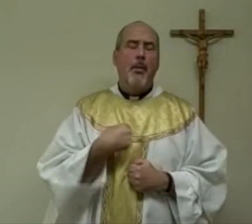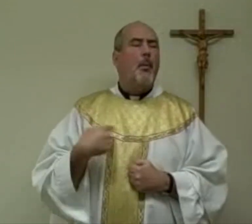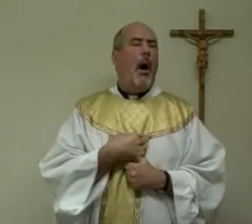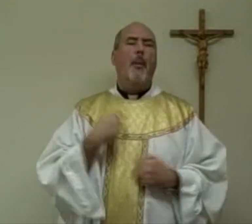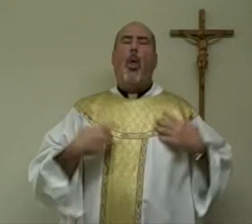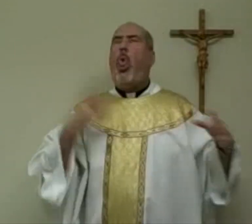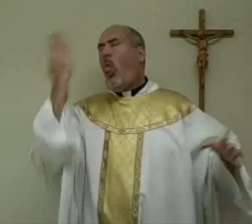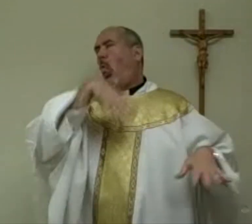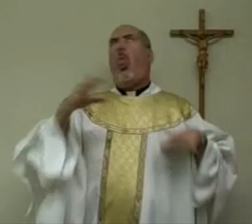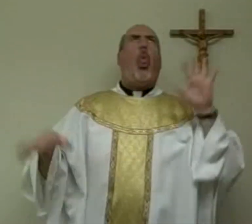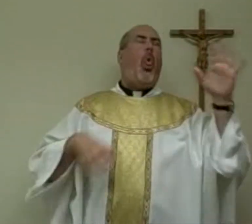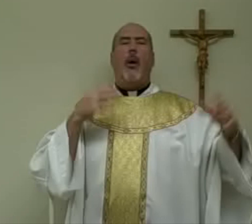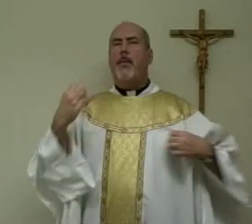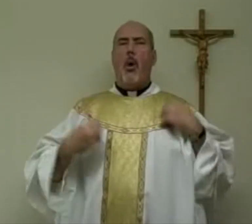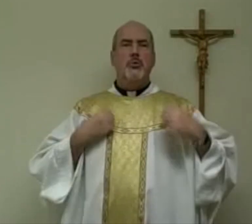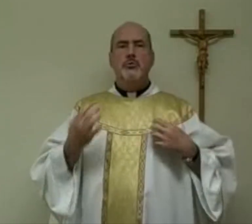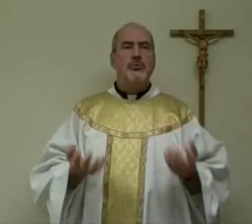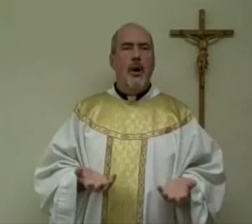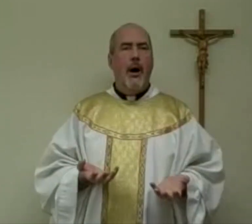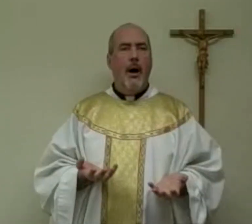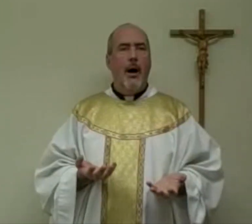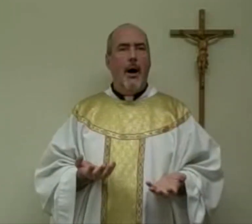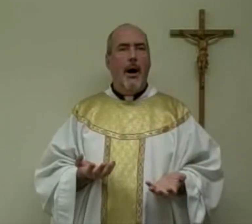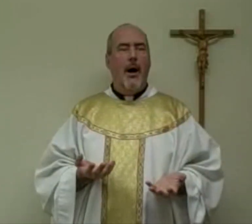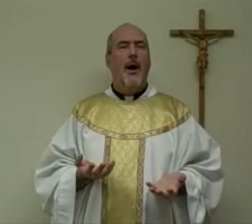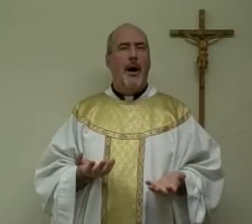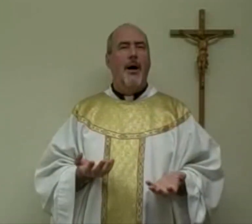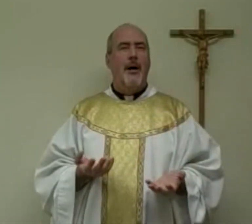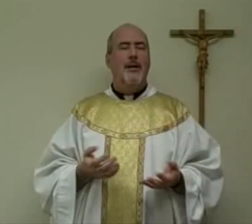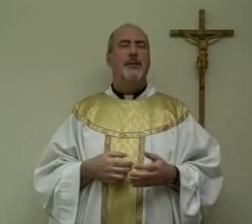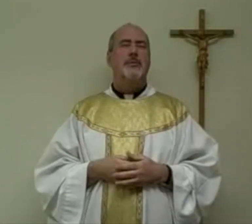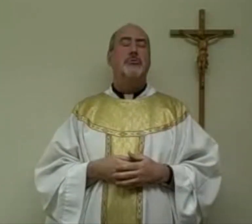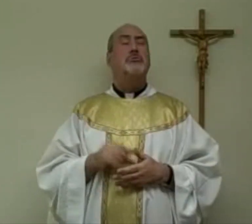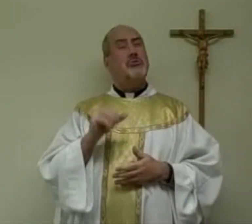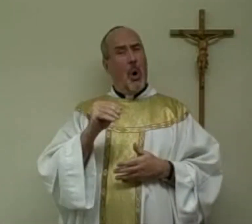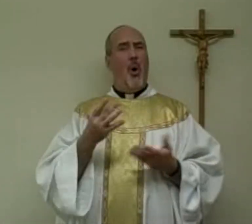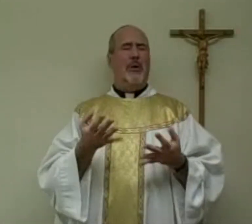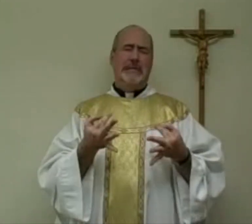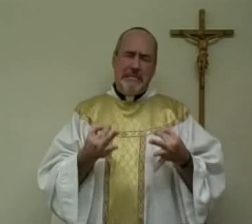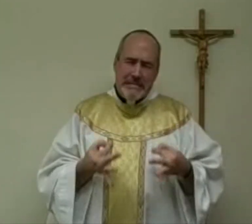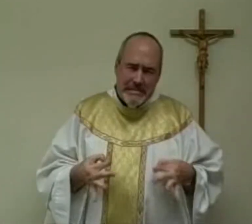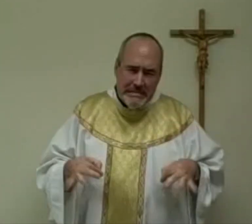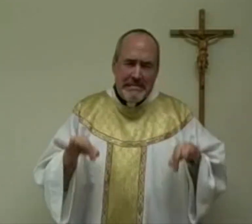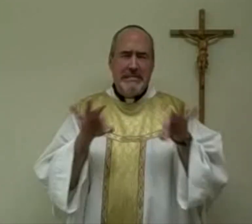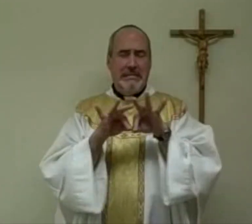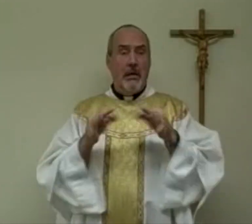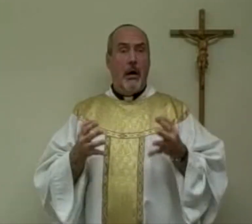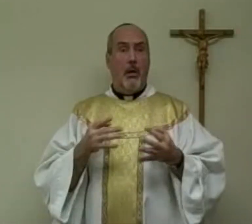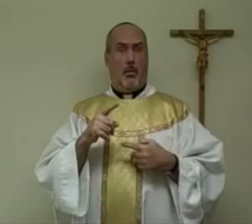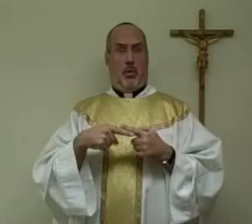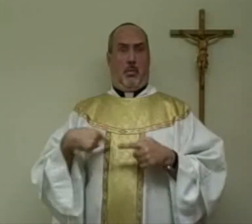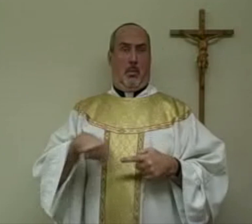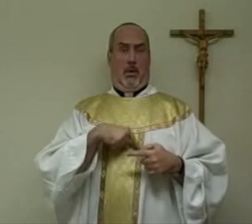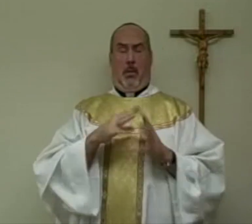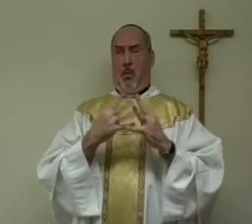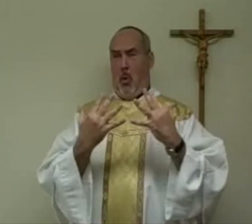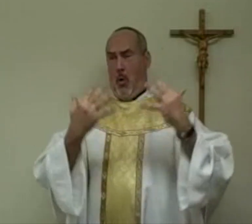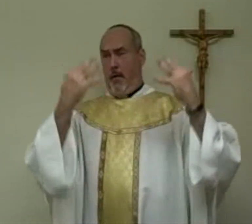God was still there with us, helping us, but we were so overloaded emotionally that we weren't able to see it. And I think